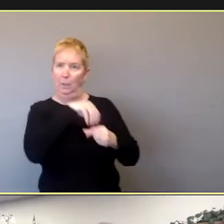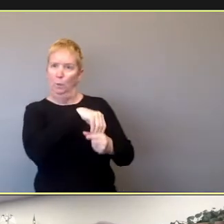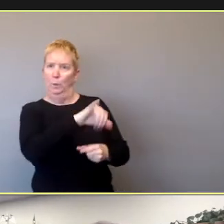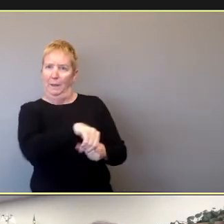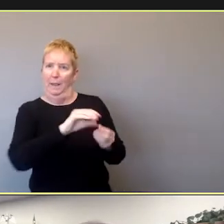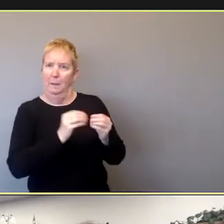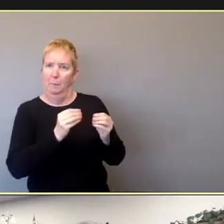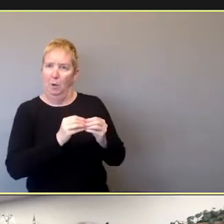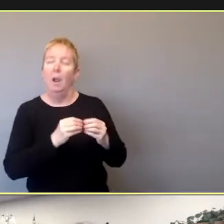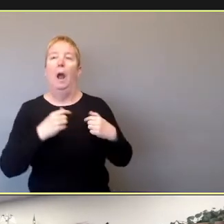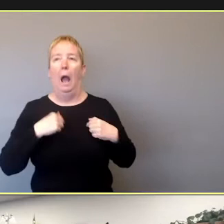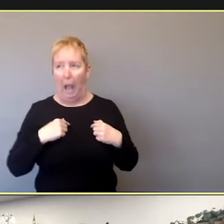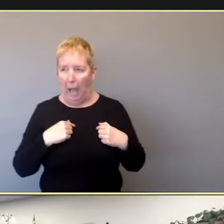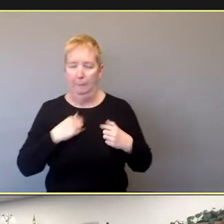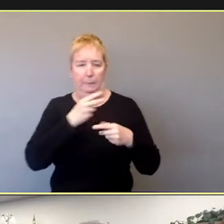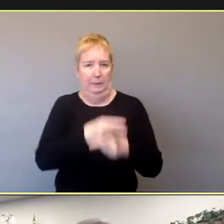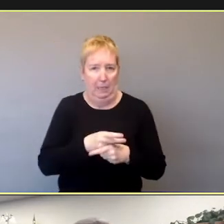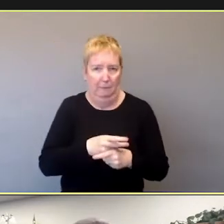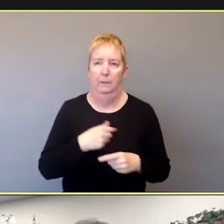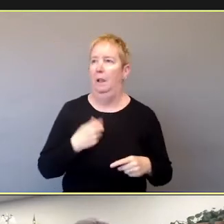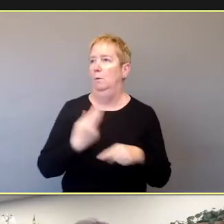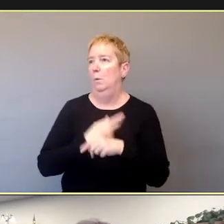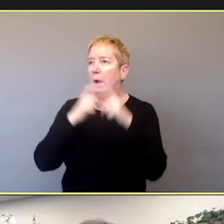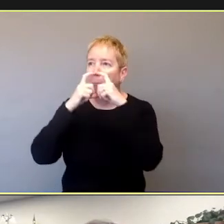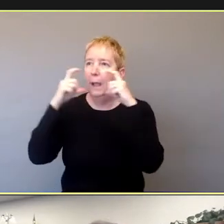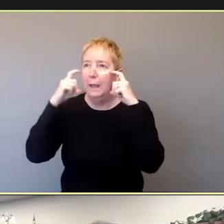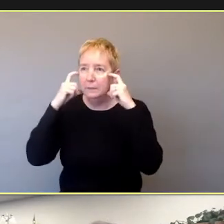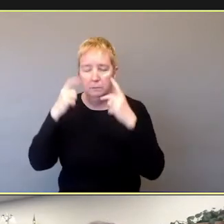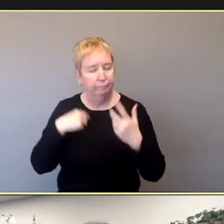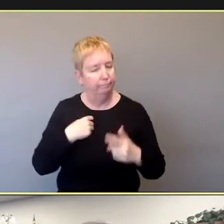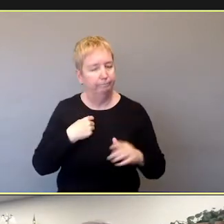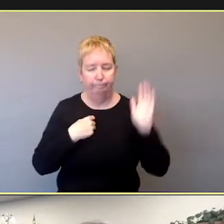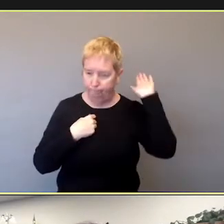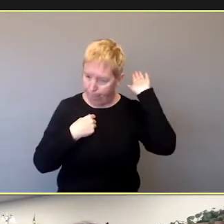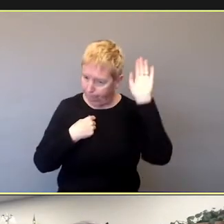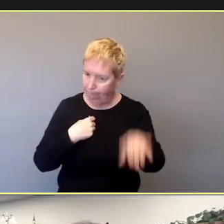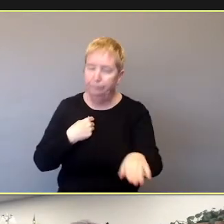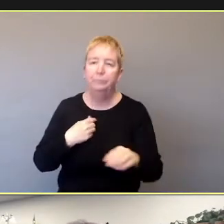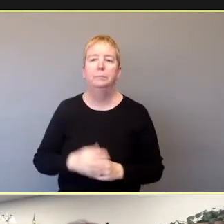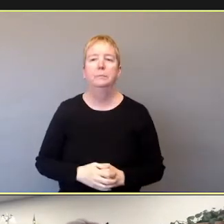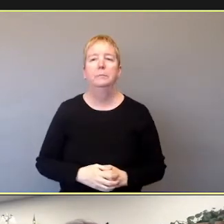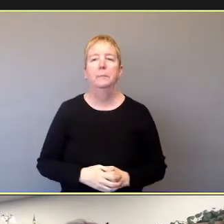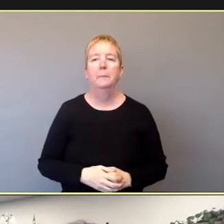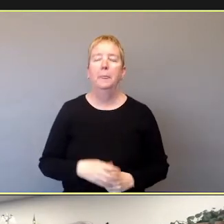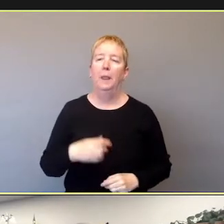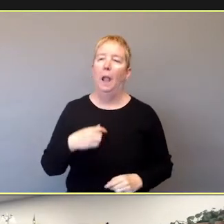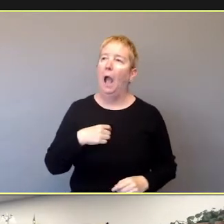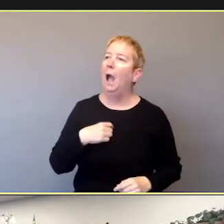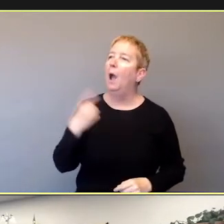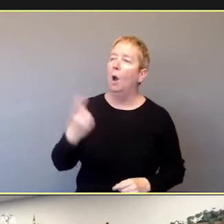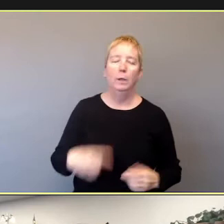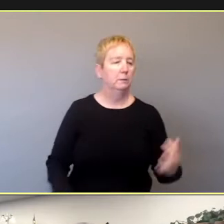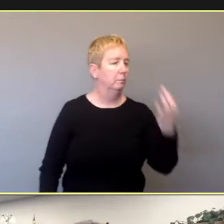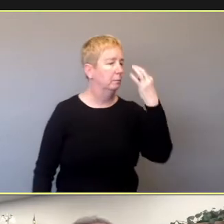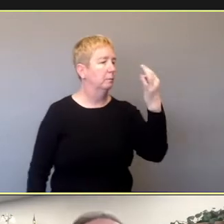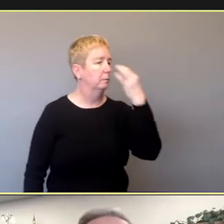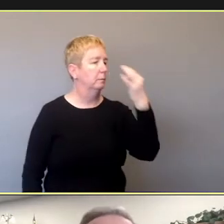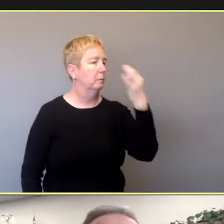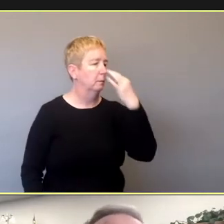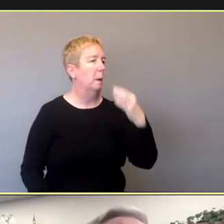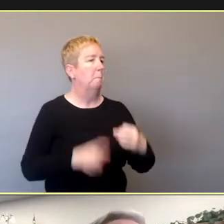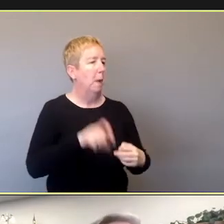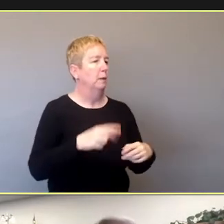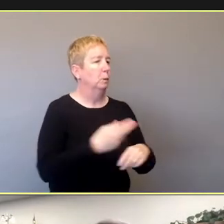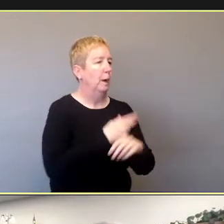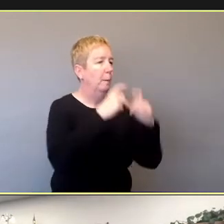to choose to wear a mask. I used to be that I was telling myself I had to wear a mask, but now I get to choose